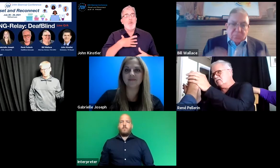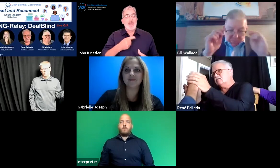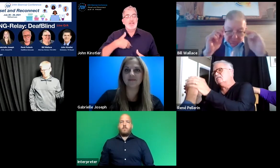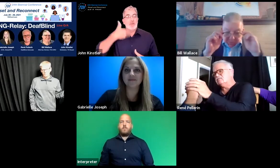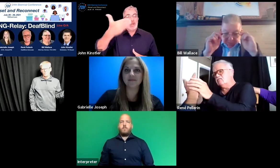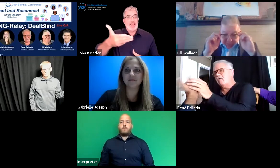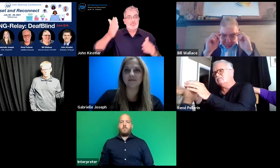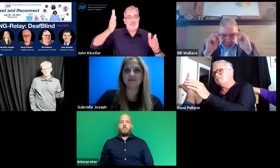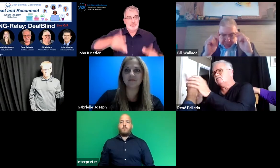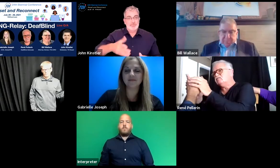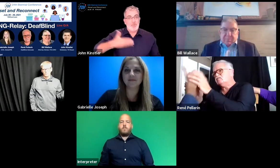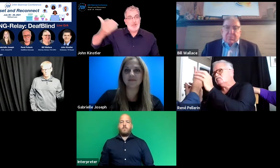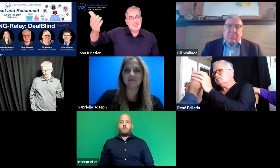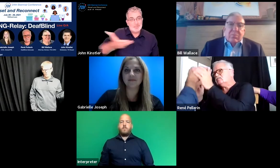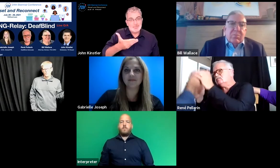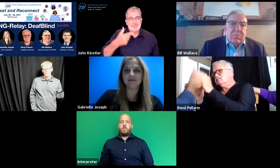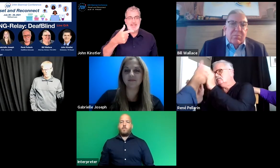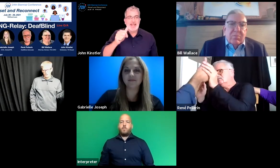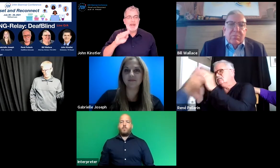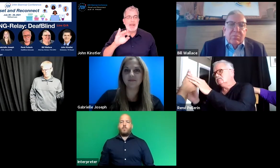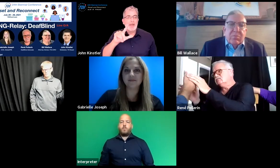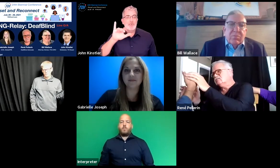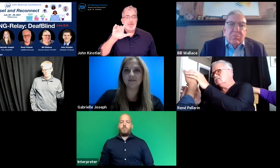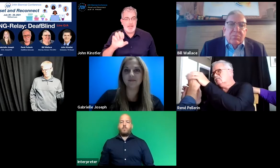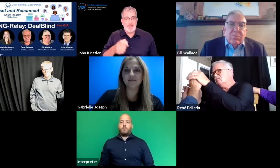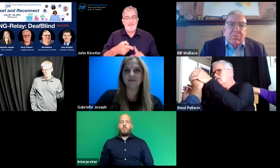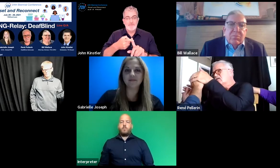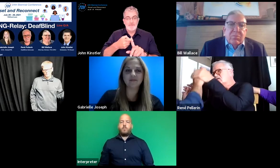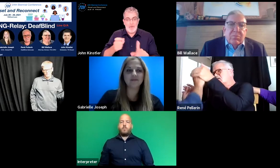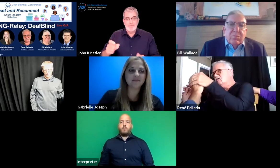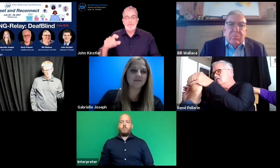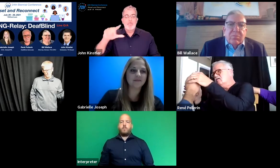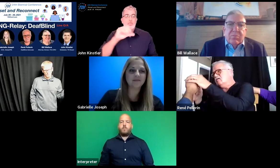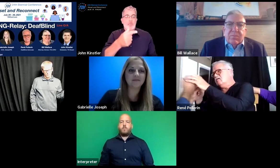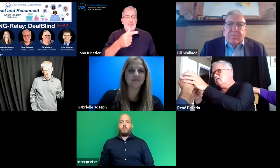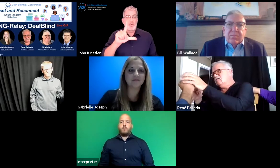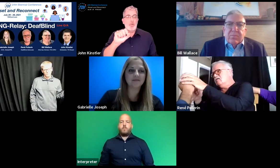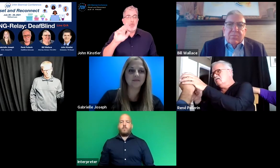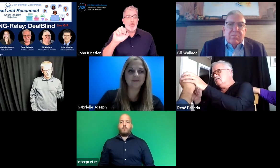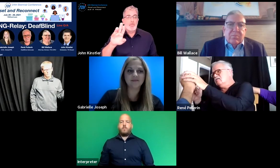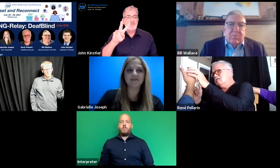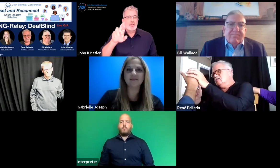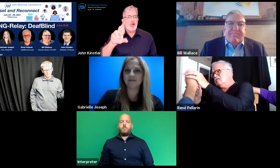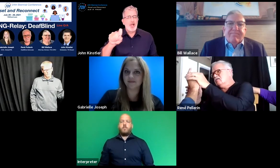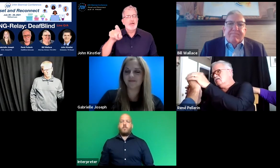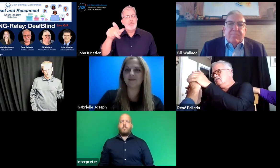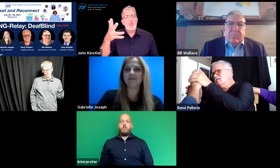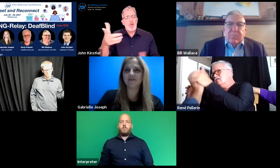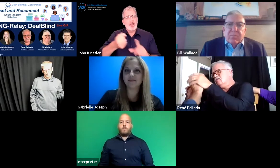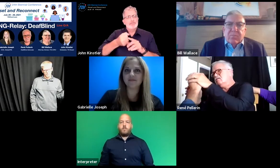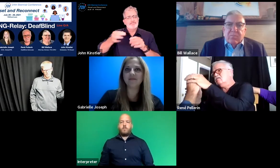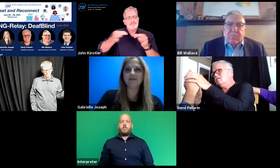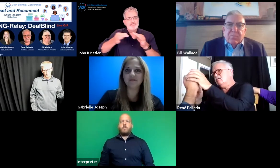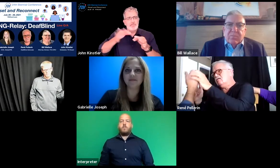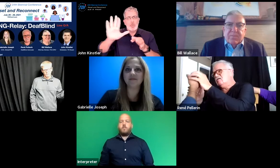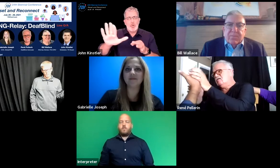inequities. And so I'd like to go ahead and bring the next panelist. I'm introducing Gabrielle, who is